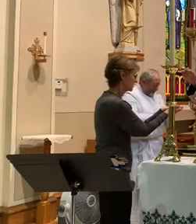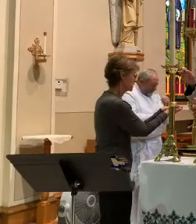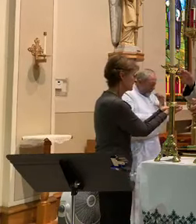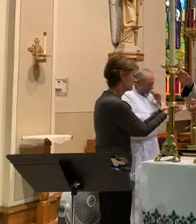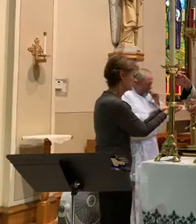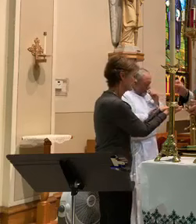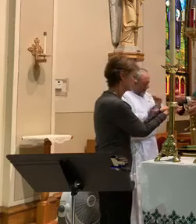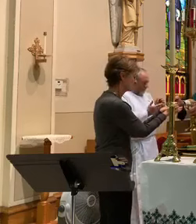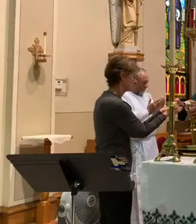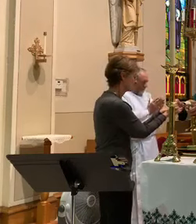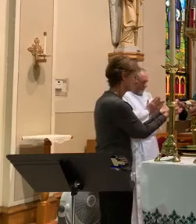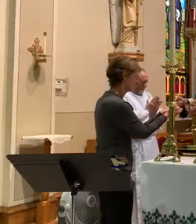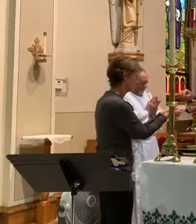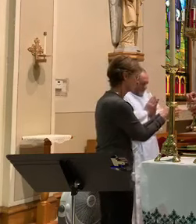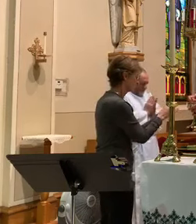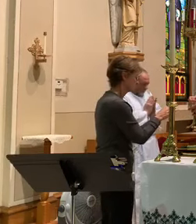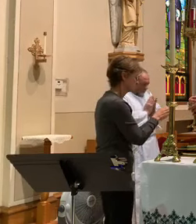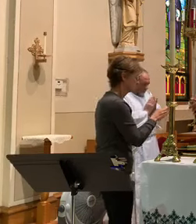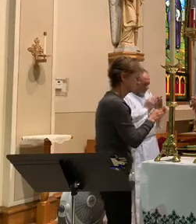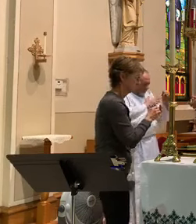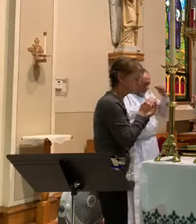Amen. The body of Christ.